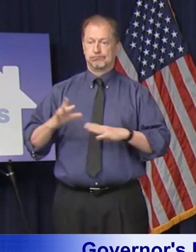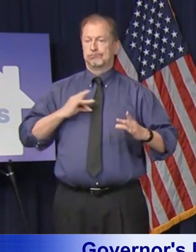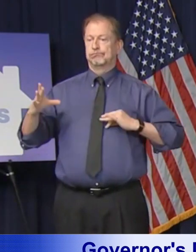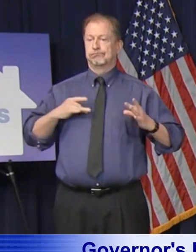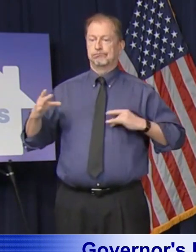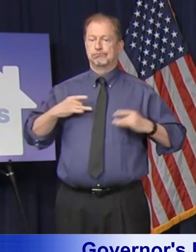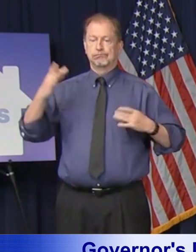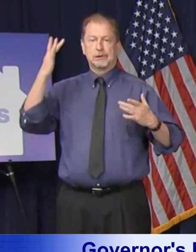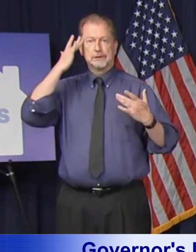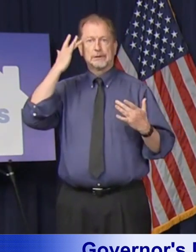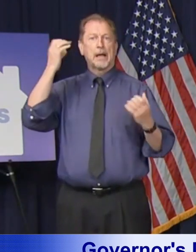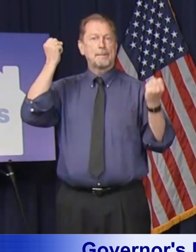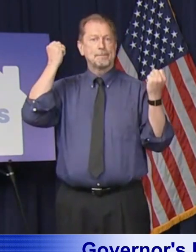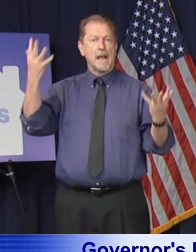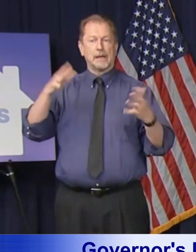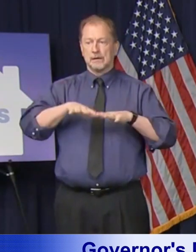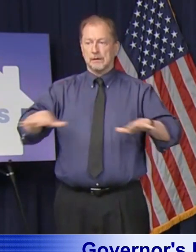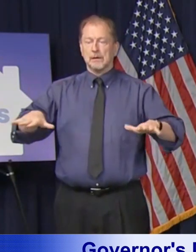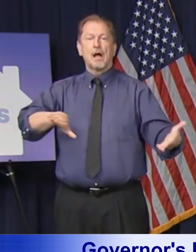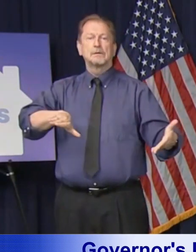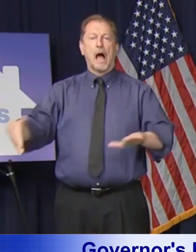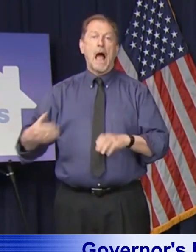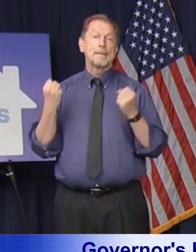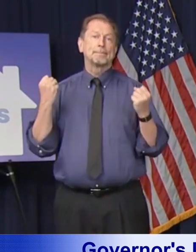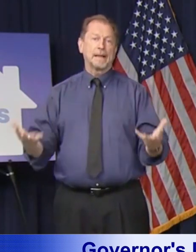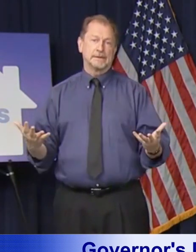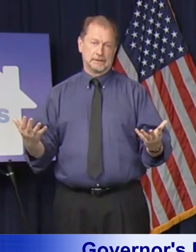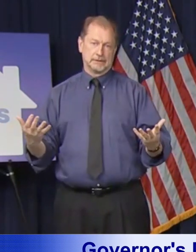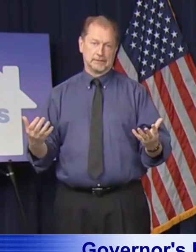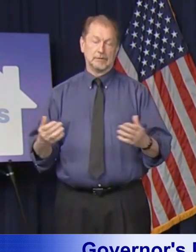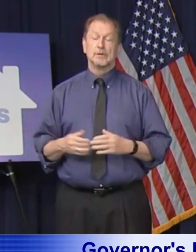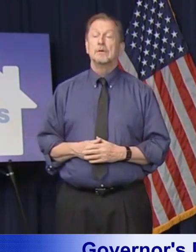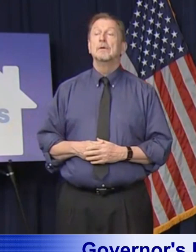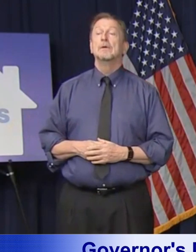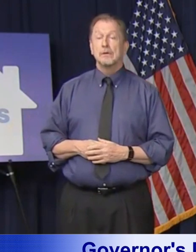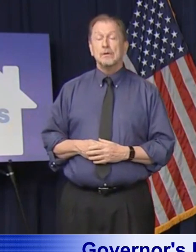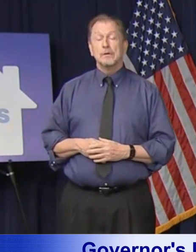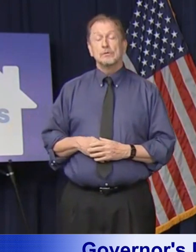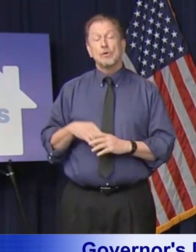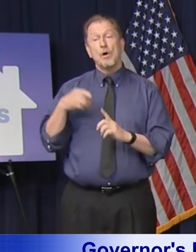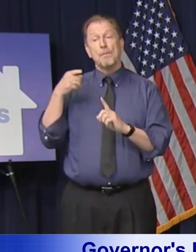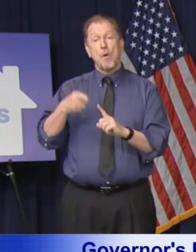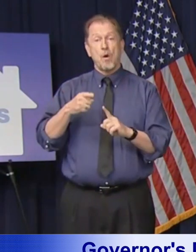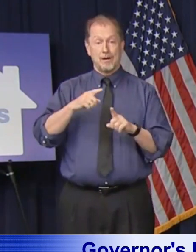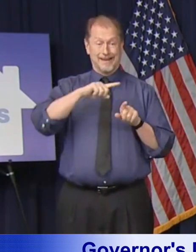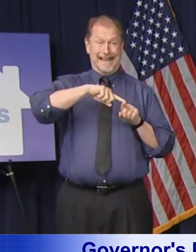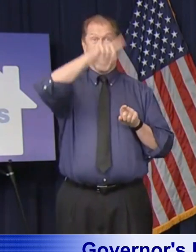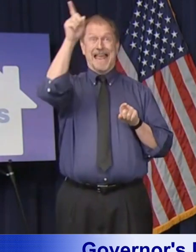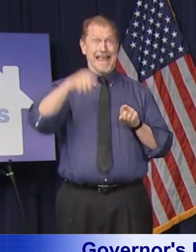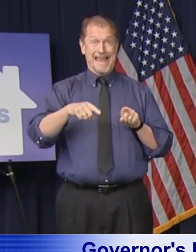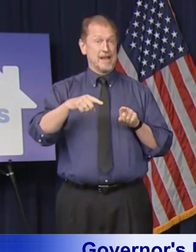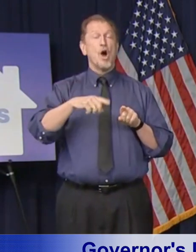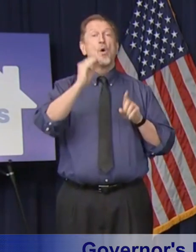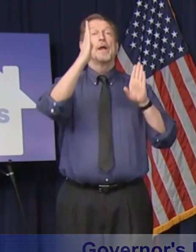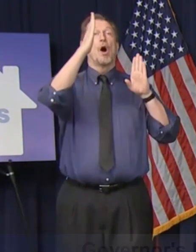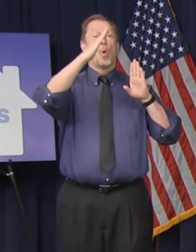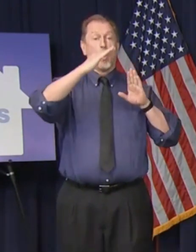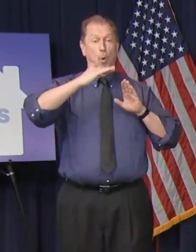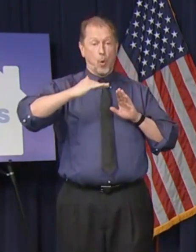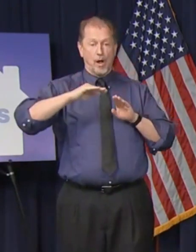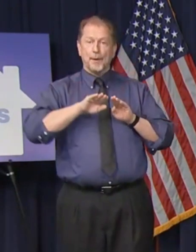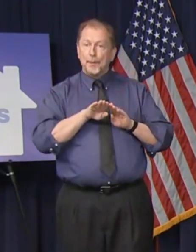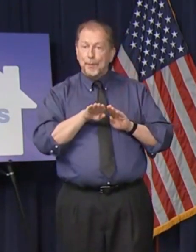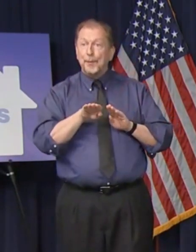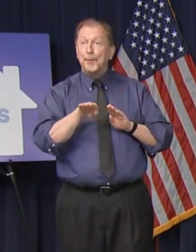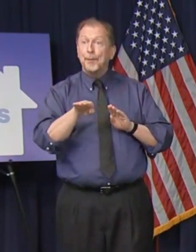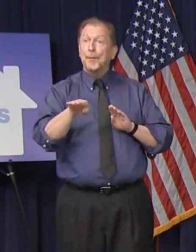order. And as you're suggesting in the last part of your comments, the curve gets pushed out when you do that, pushed down, and